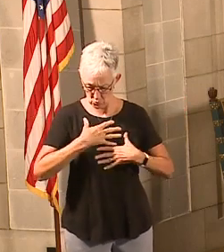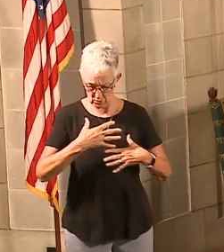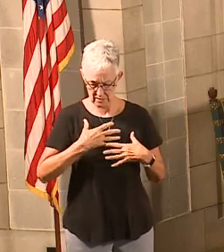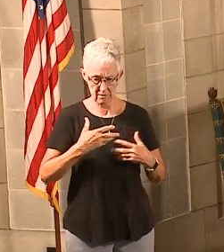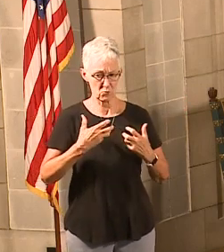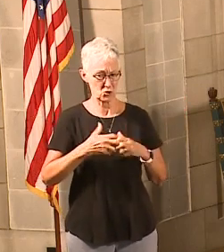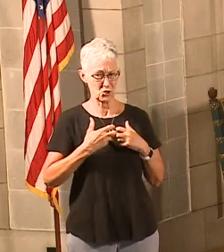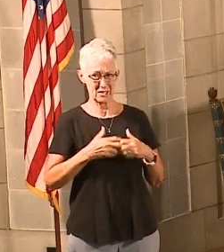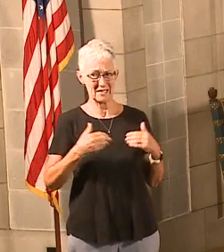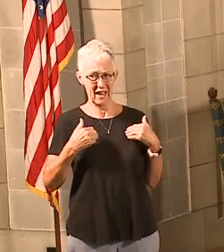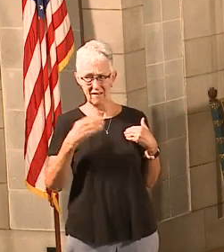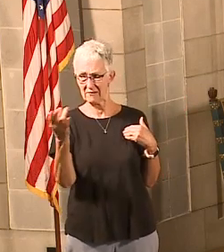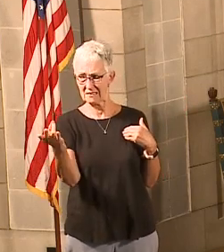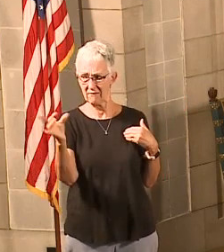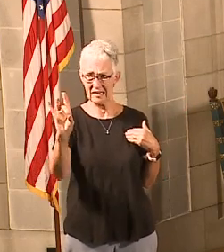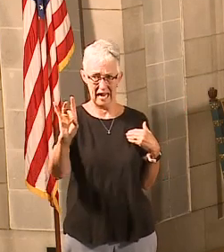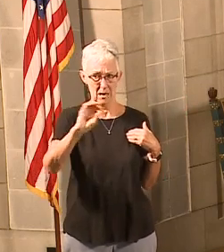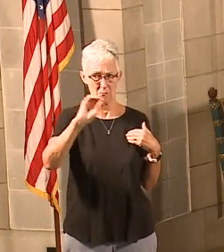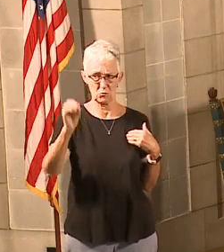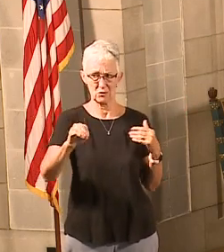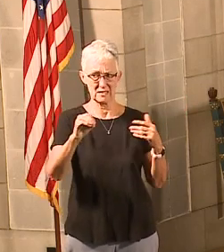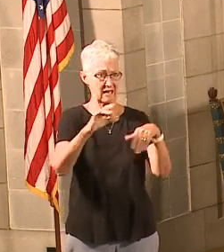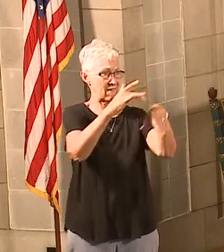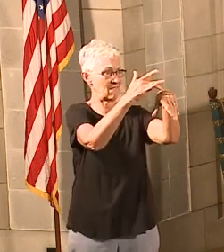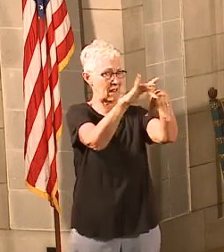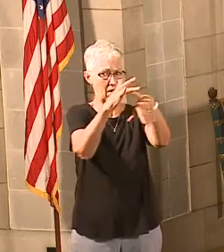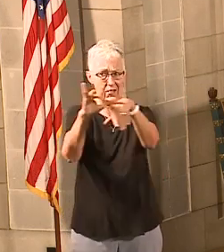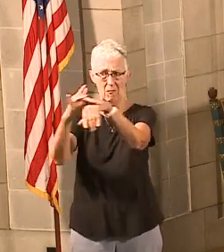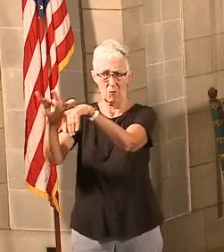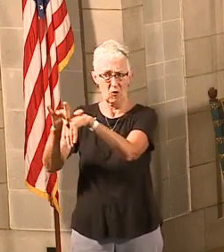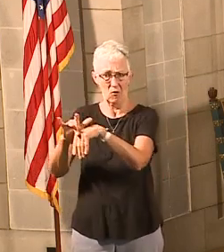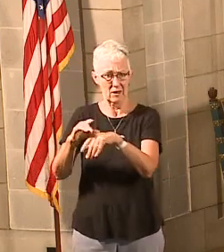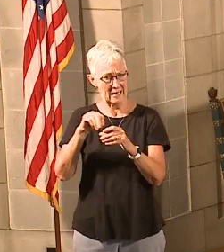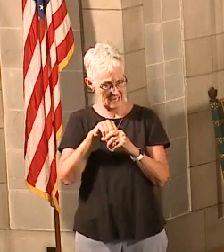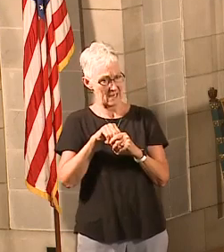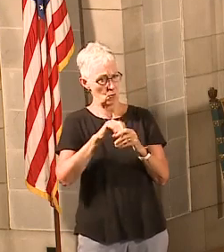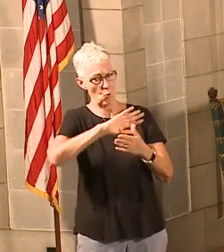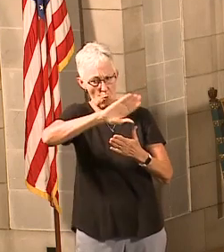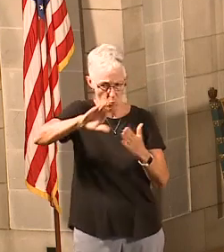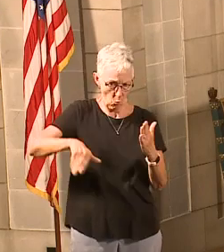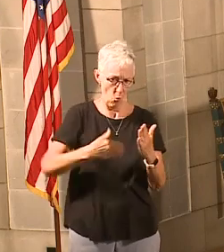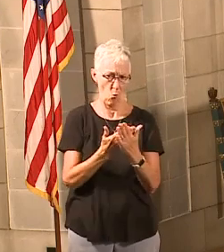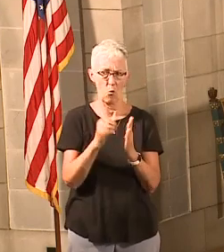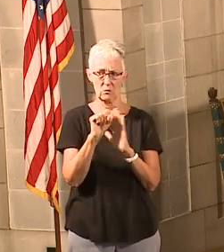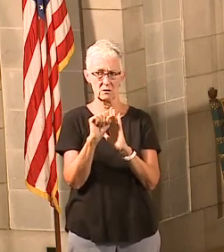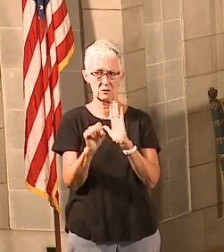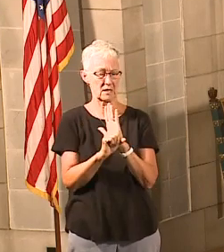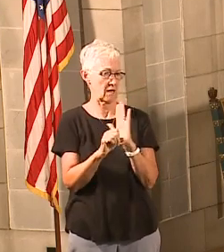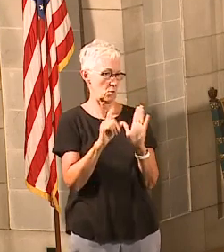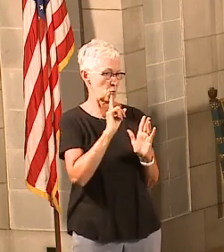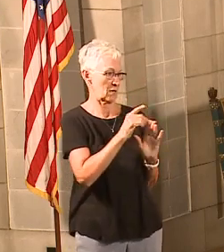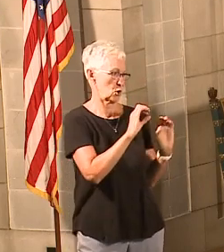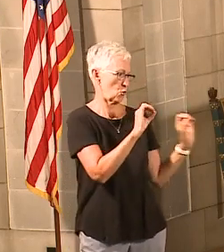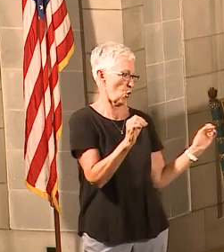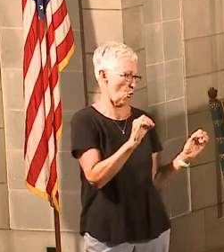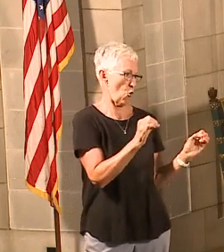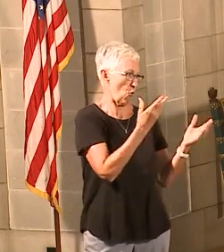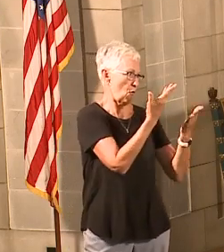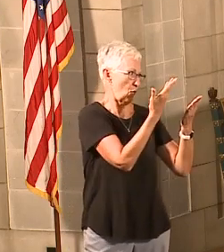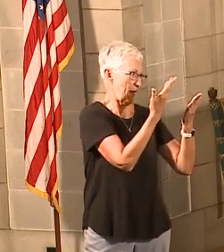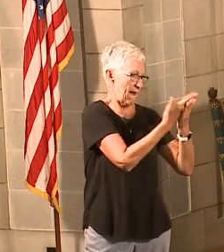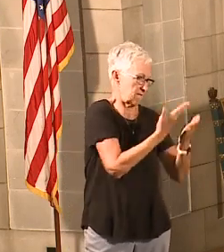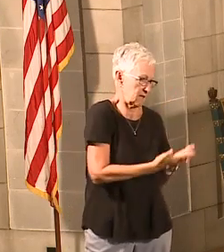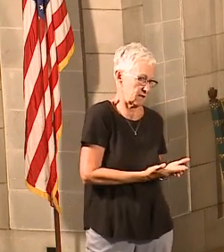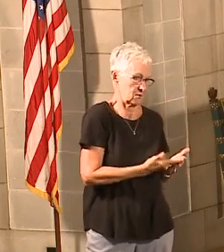78%. So there really isn't a data-driven reason why you would need to continue to make more restrictions.